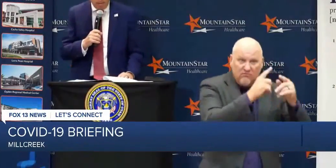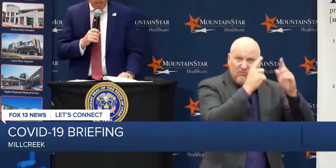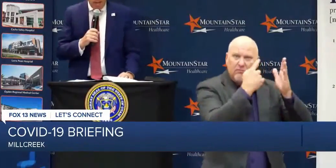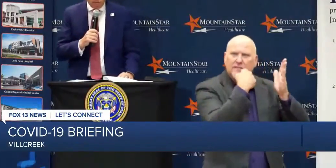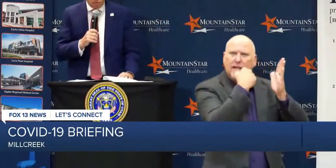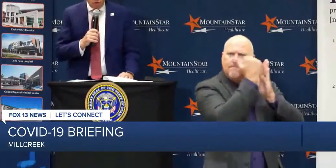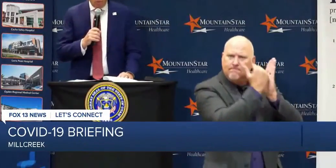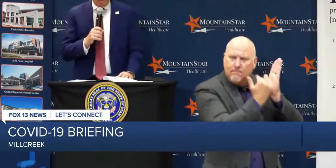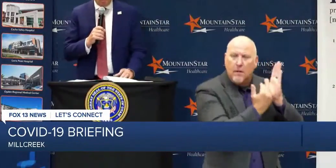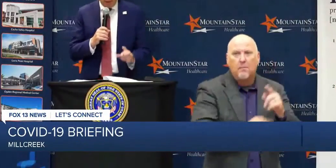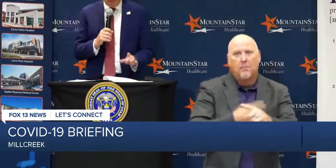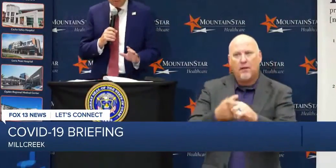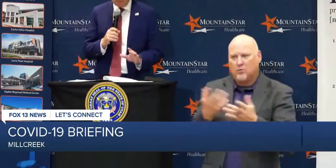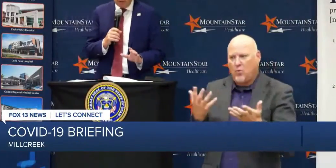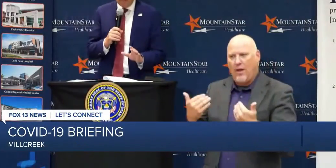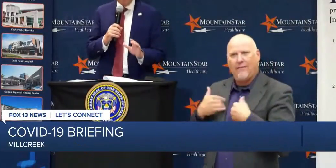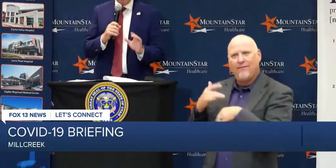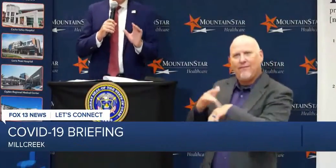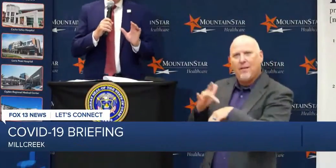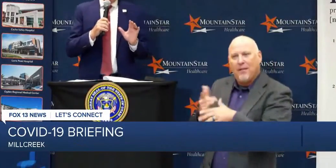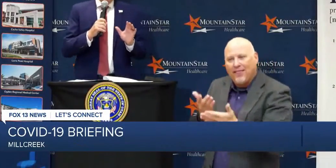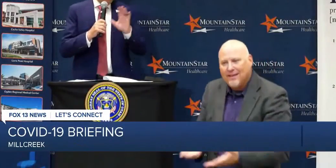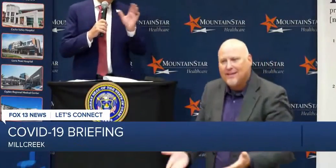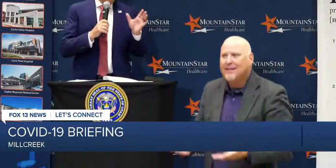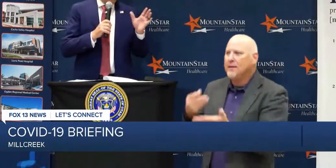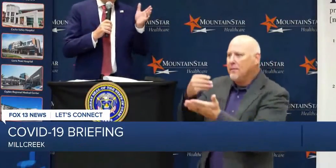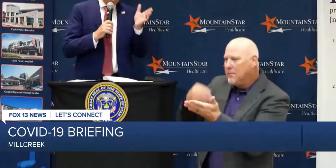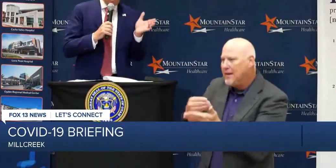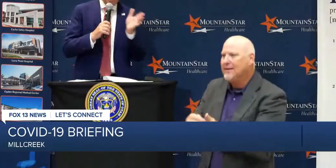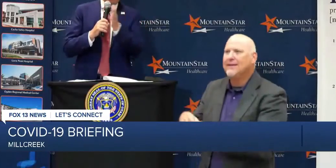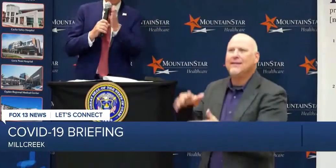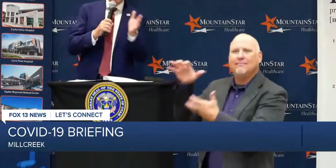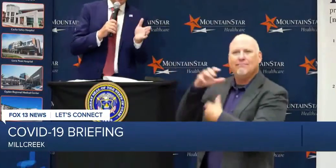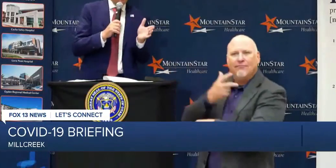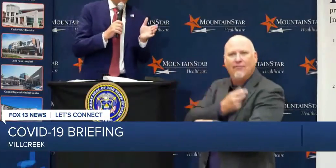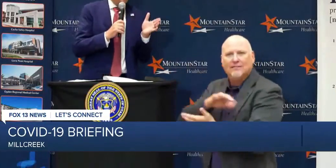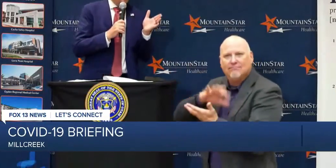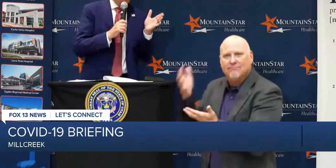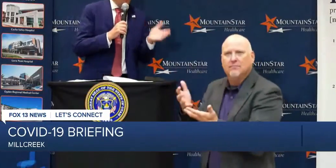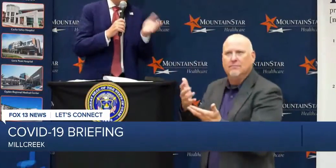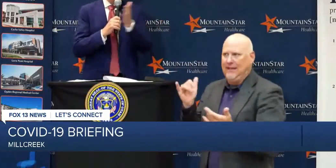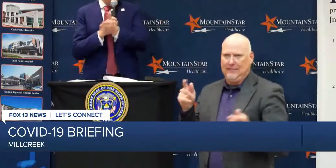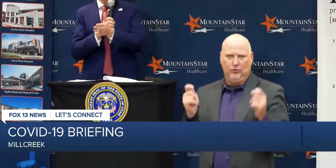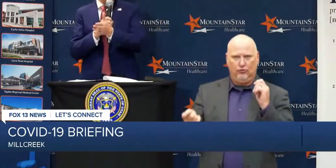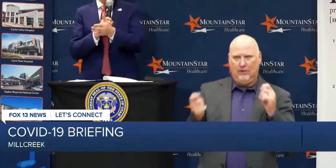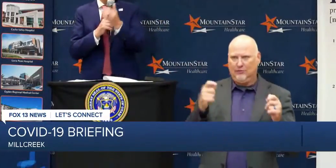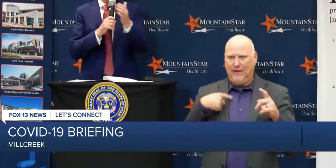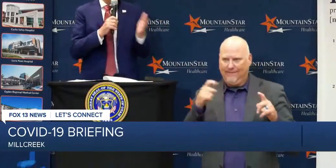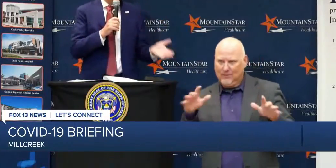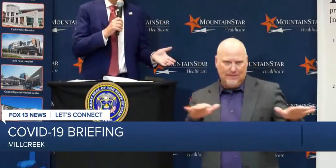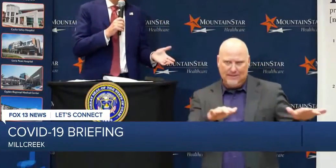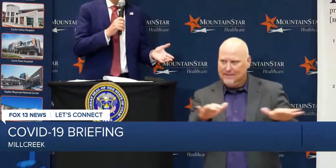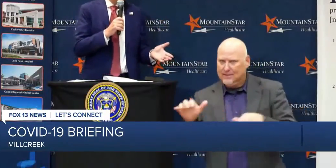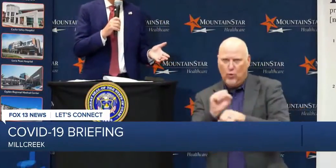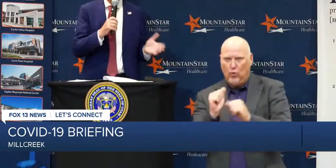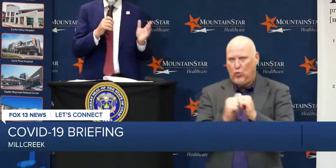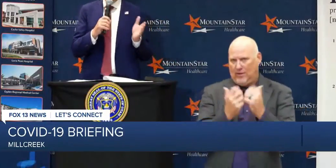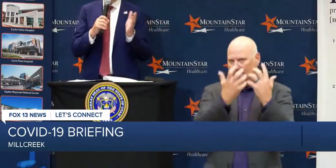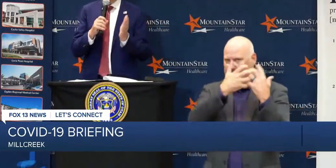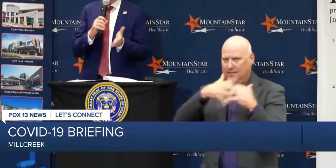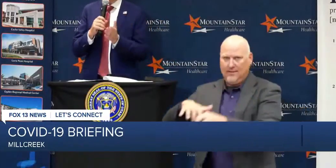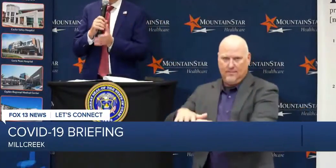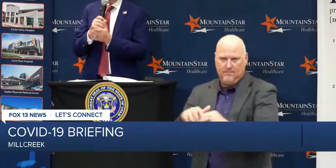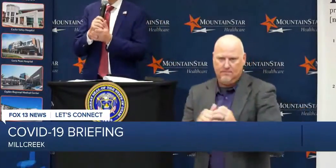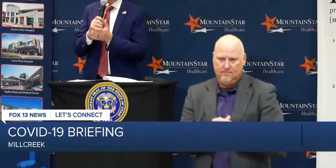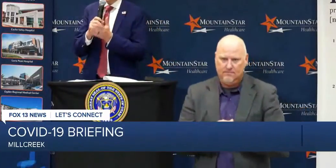now. And so parents, we've got kind of two categories, those 12 and over and those under the age of 12,